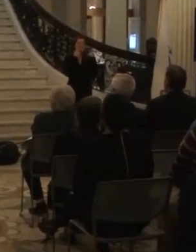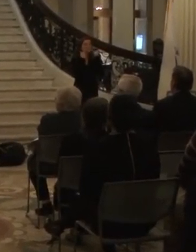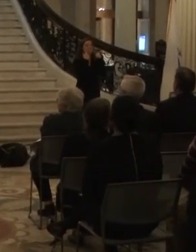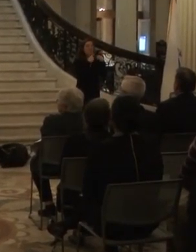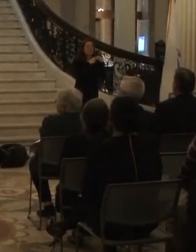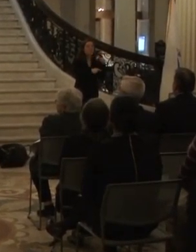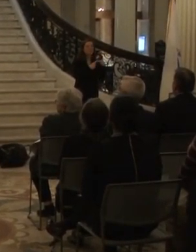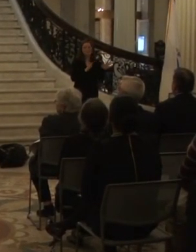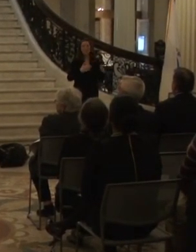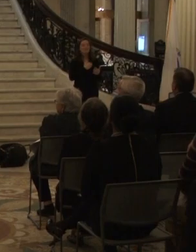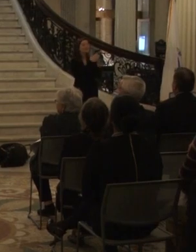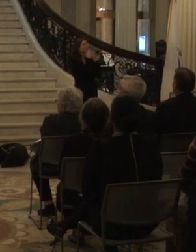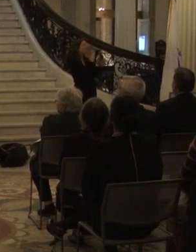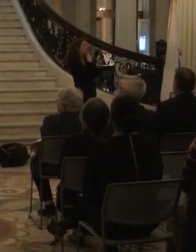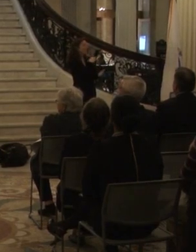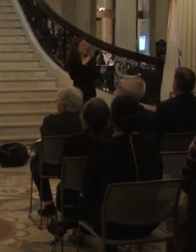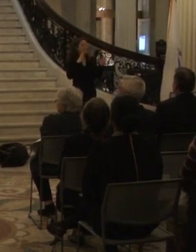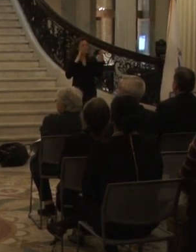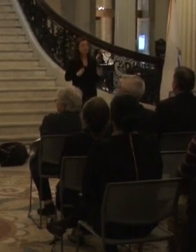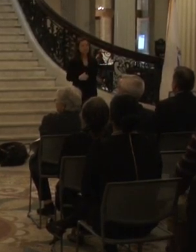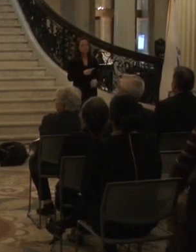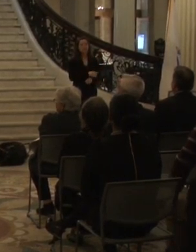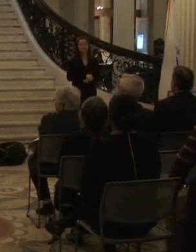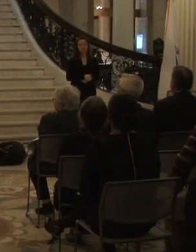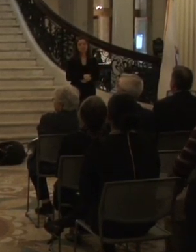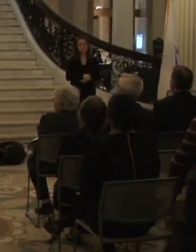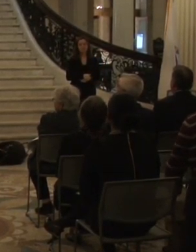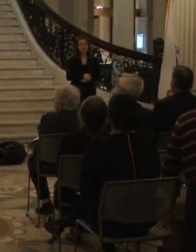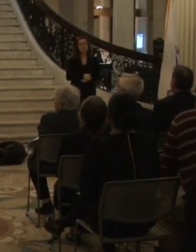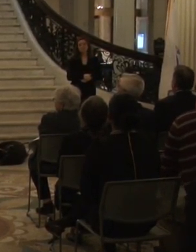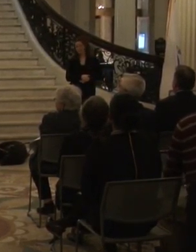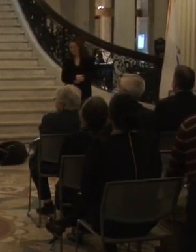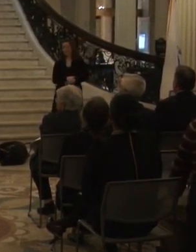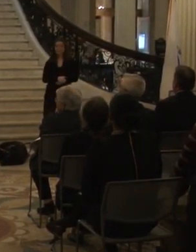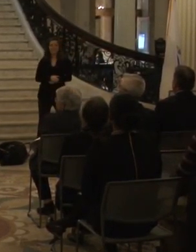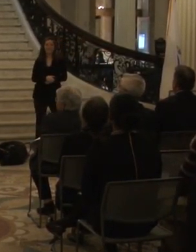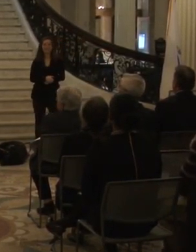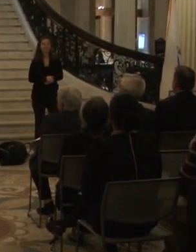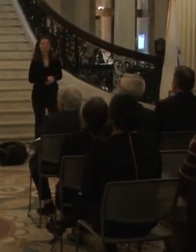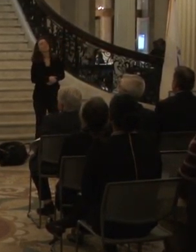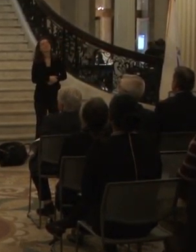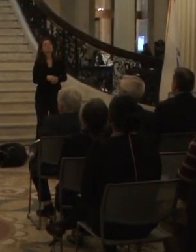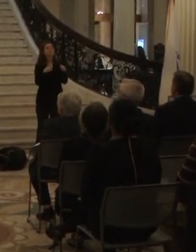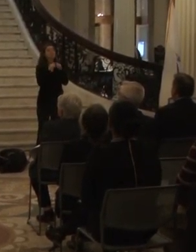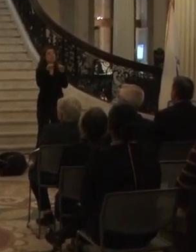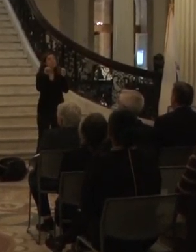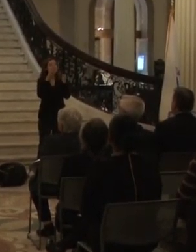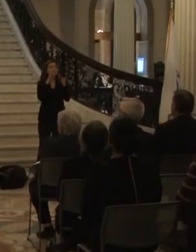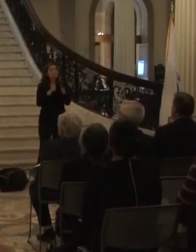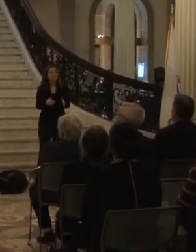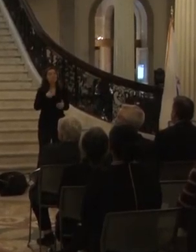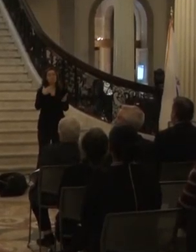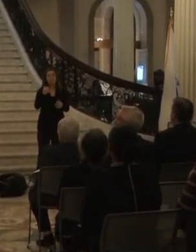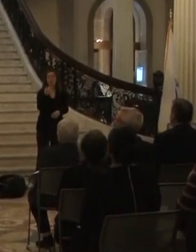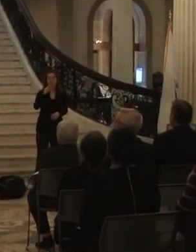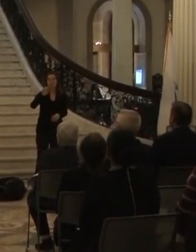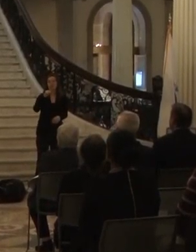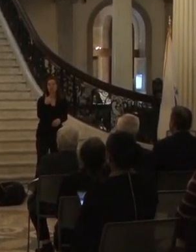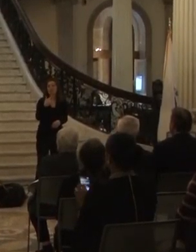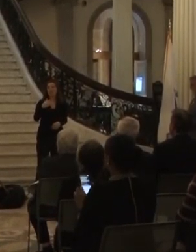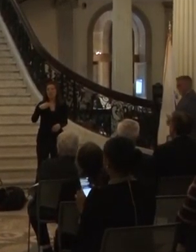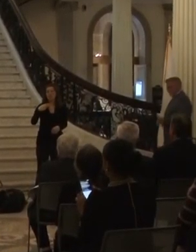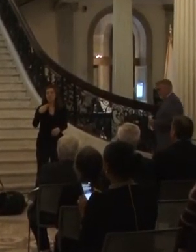right. Well, thank you, Commissioner D'Arcangelo. And next, I would like to have Greg Ng from the Massachusetts Rehabilitation Commission come